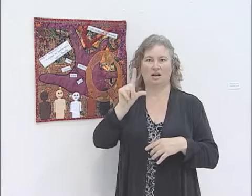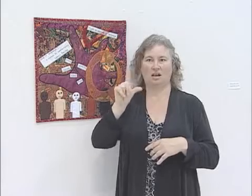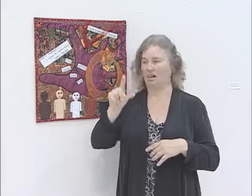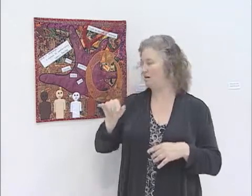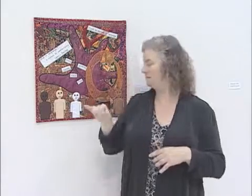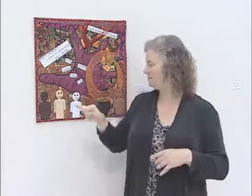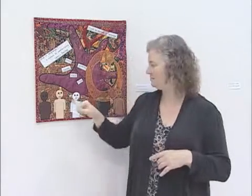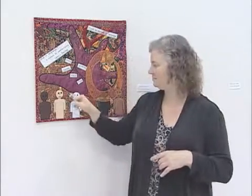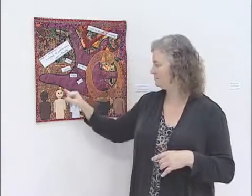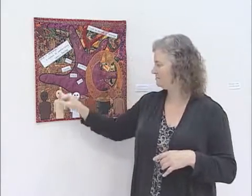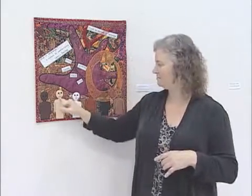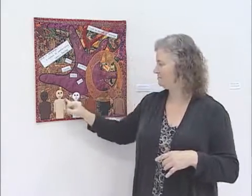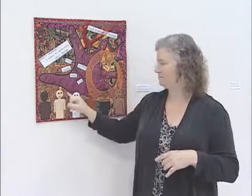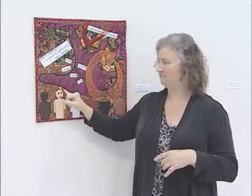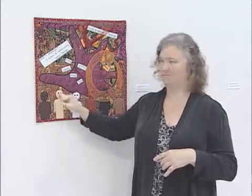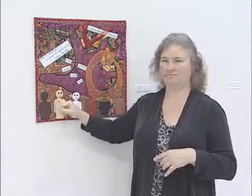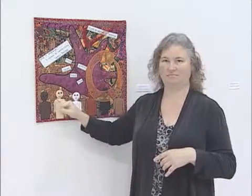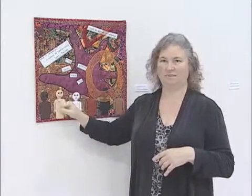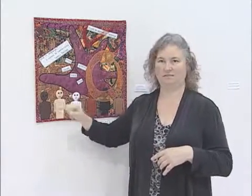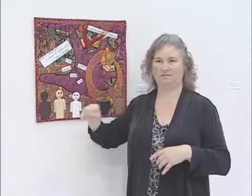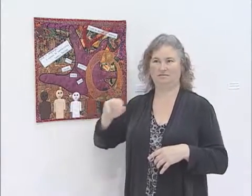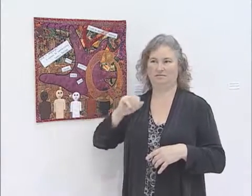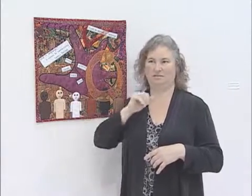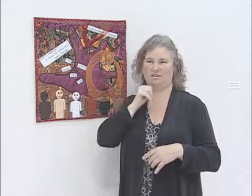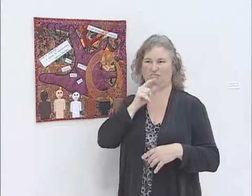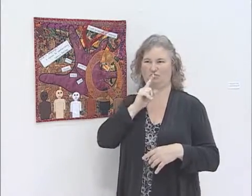made the faces look like skulls.